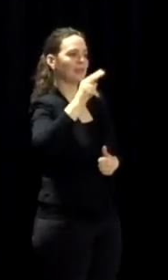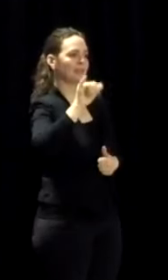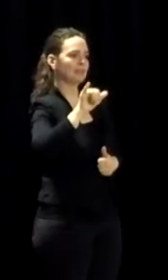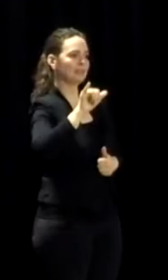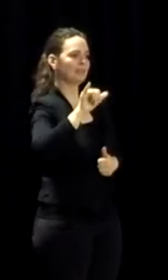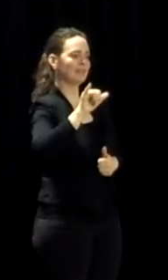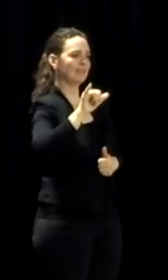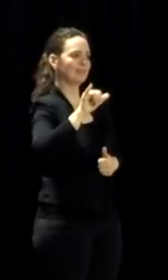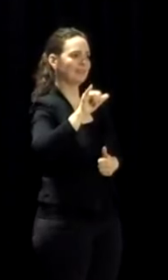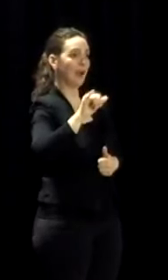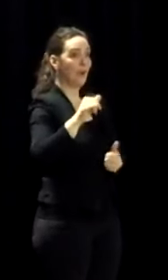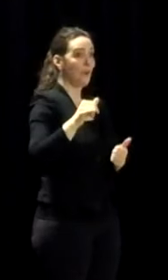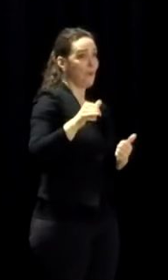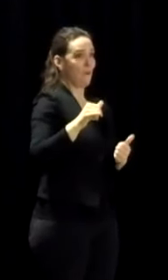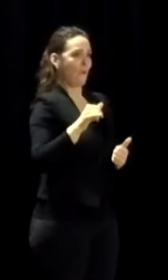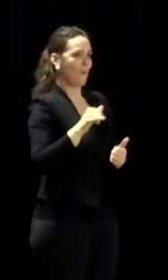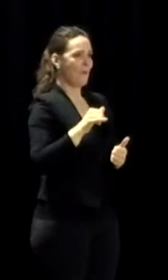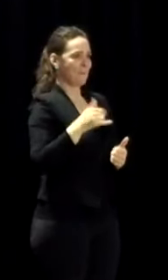Honest, nimble.